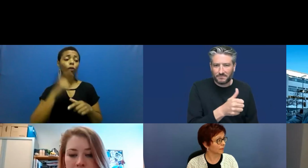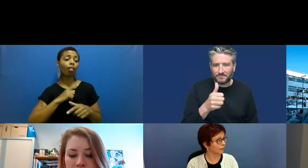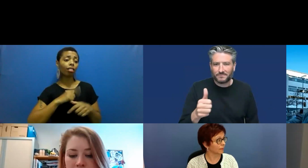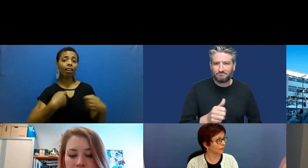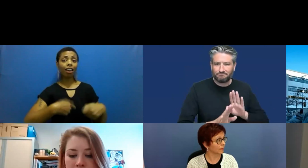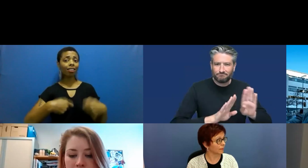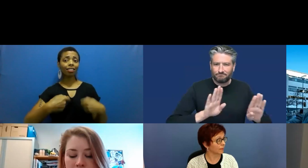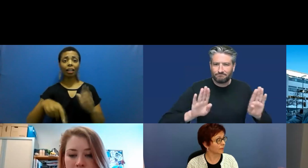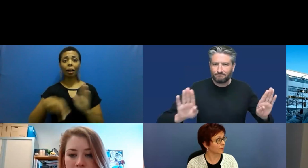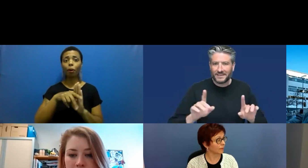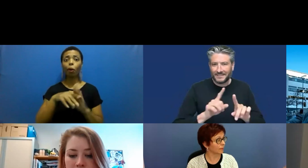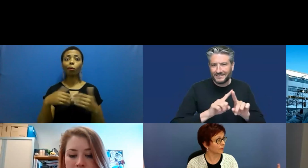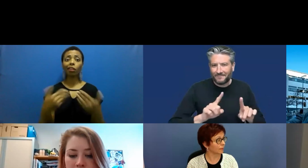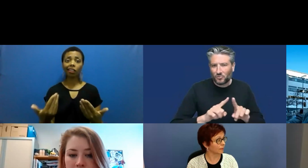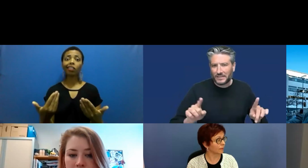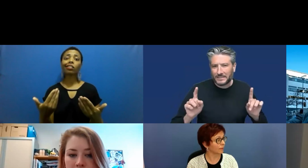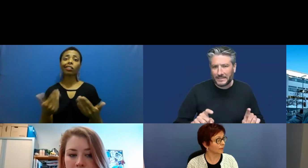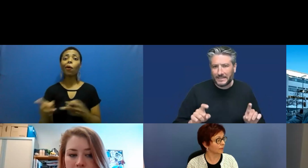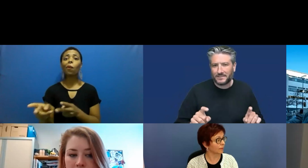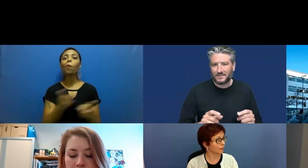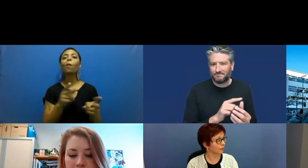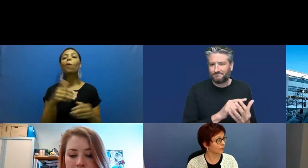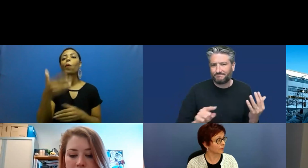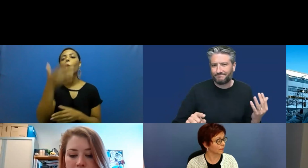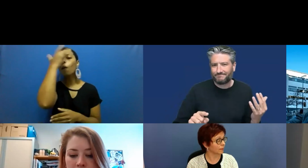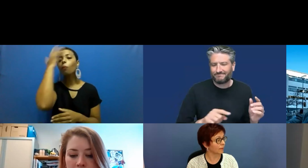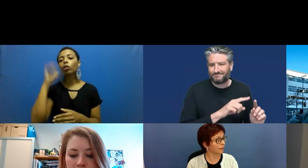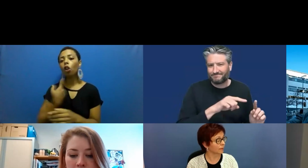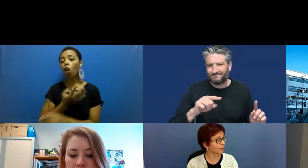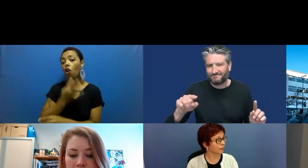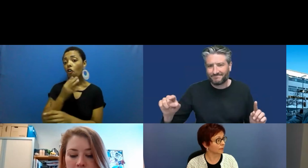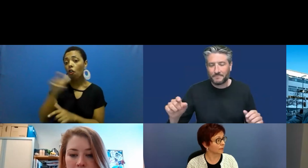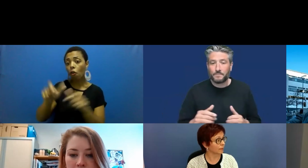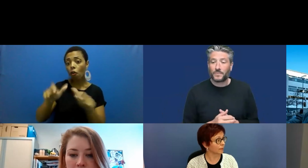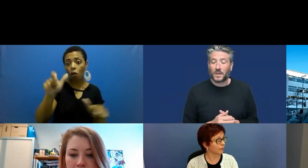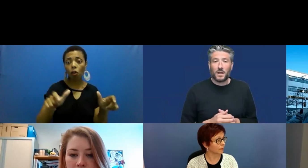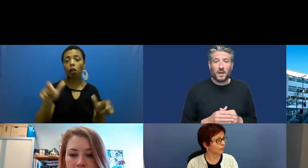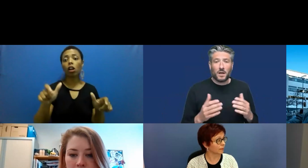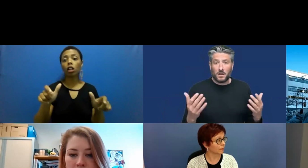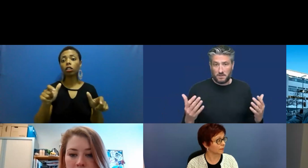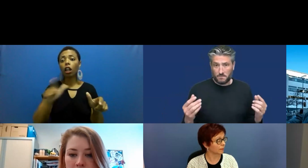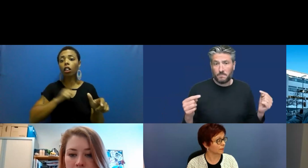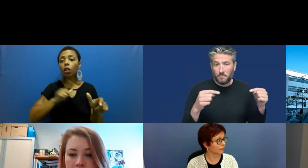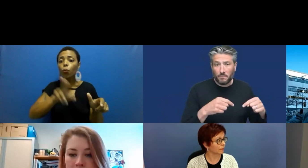therefore, probably the people that we meet in webinars or using online